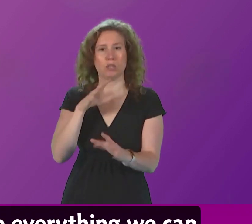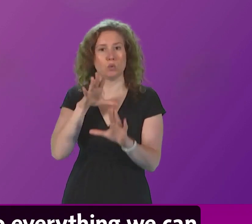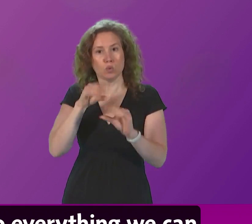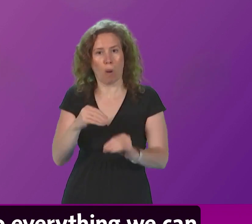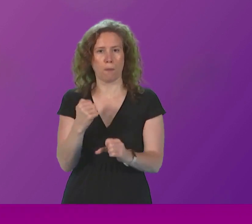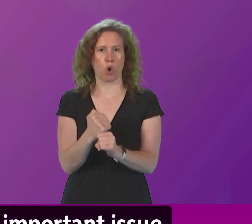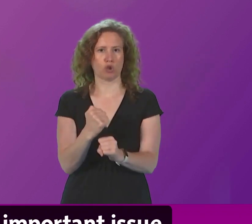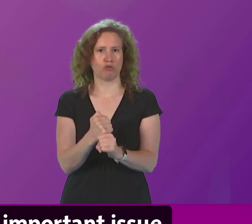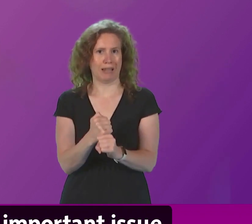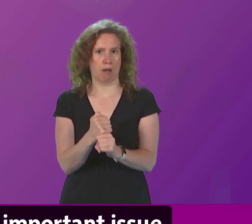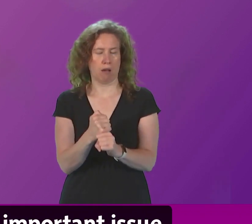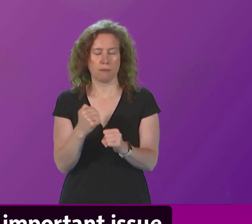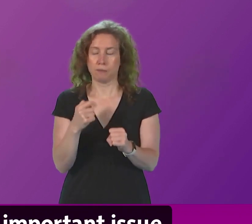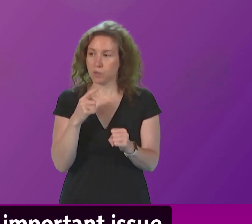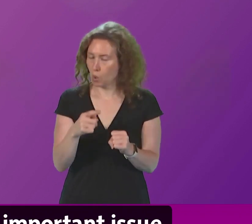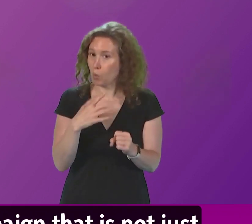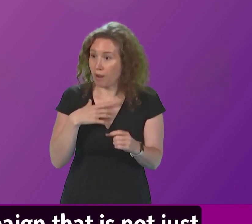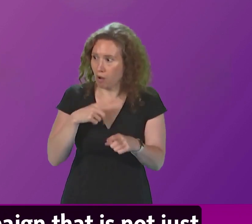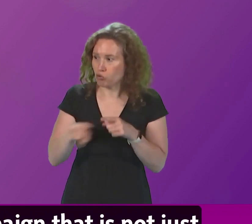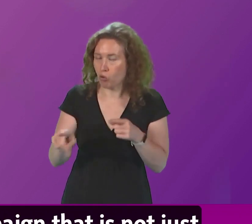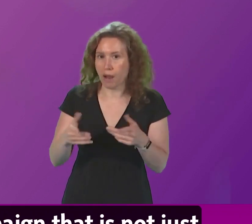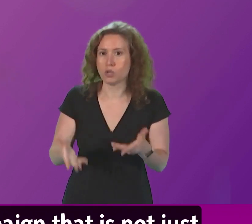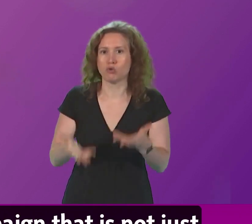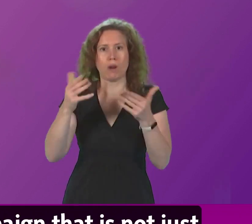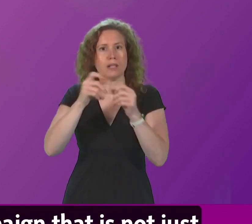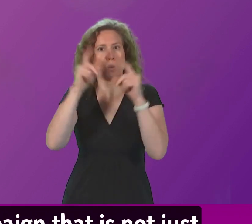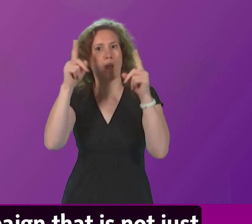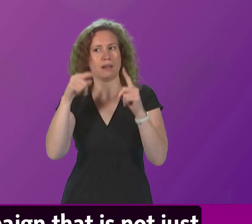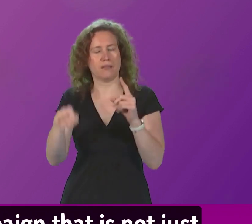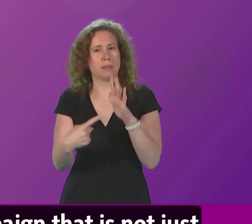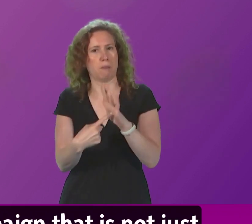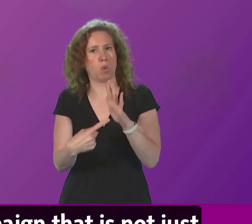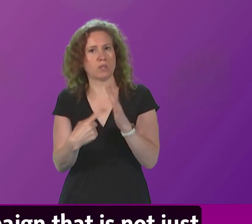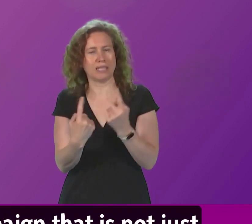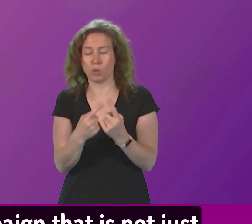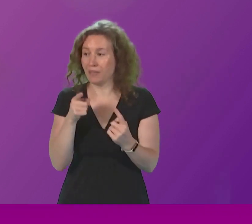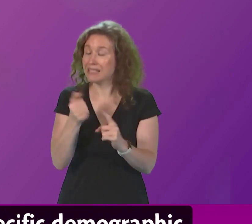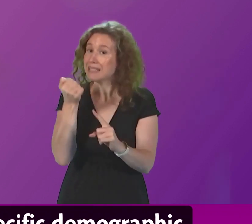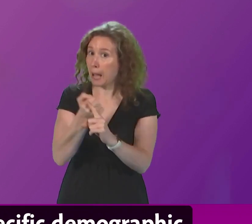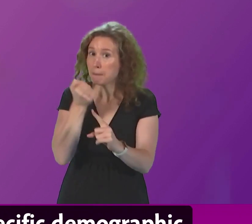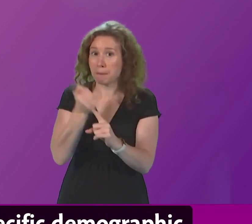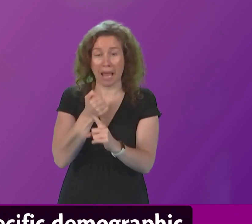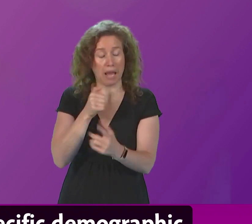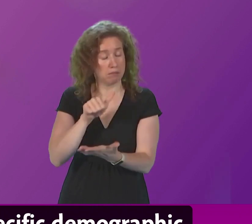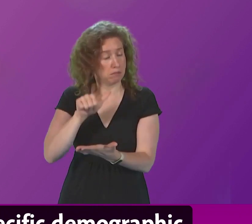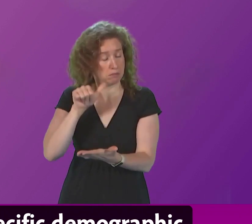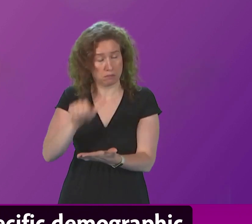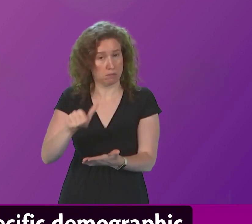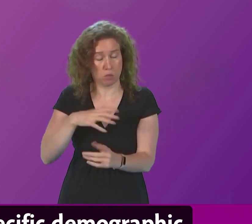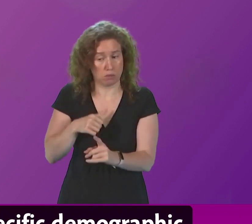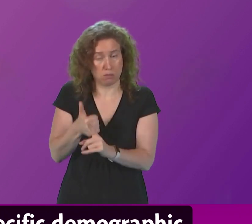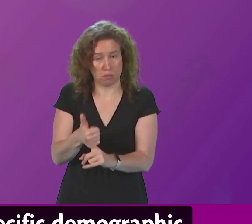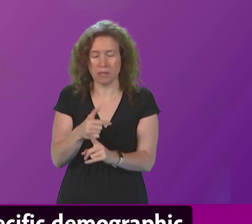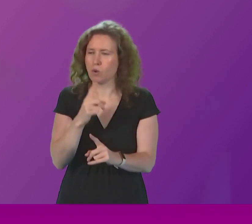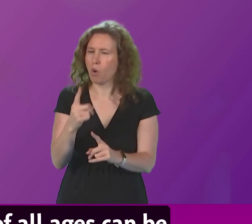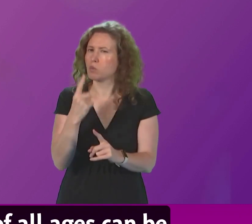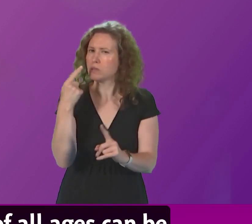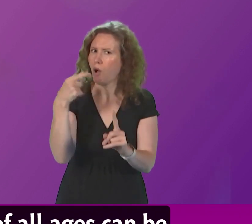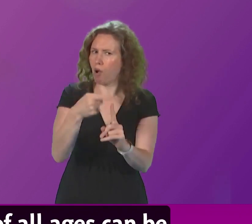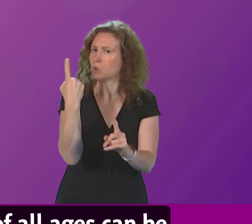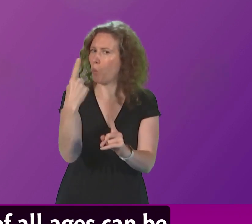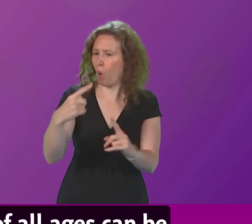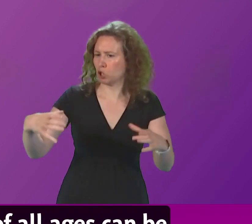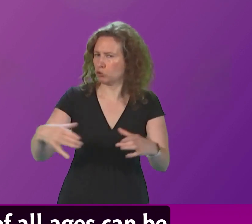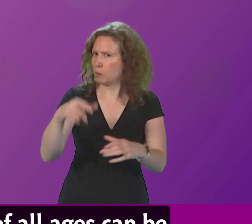we can to raise awareness of this important issue, but make sure it is a campaign that is not just targeted towards one specific demographic, but